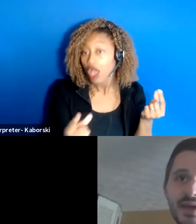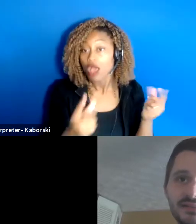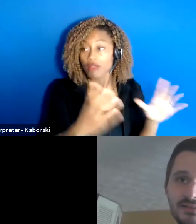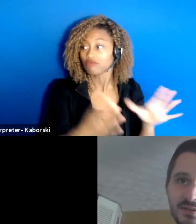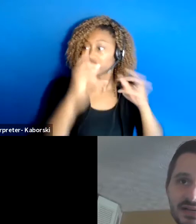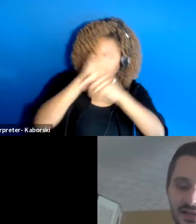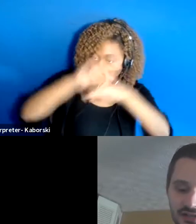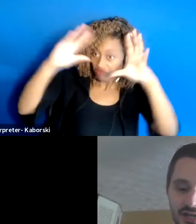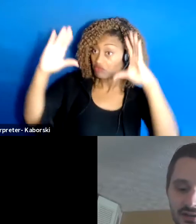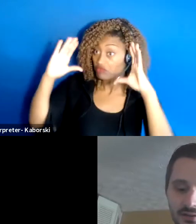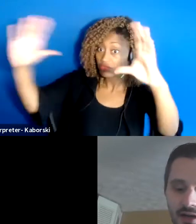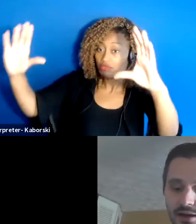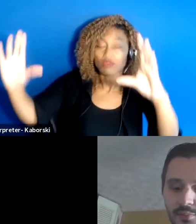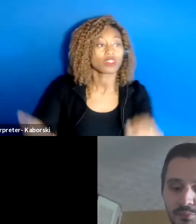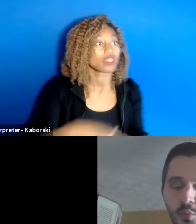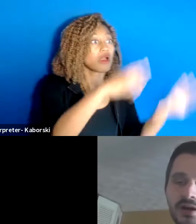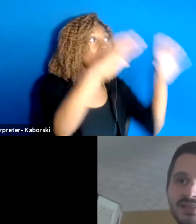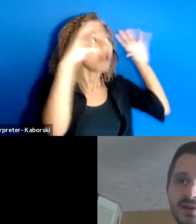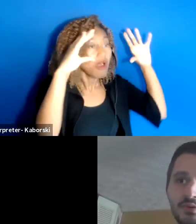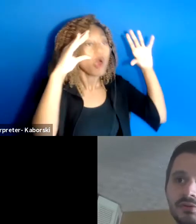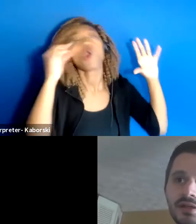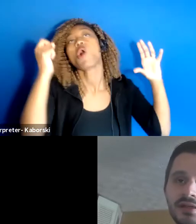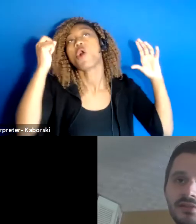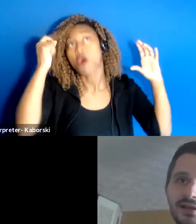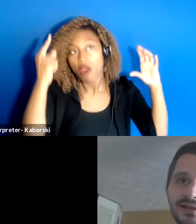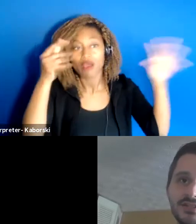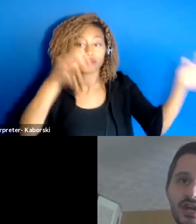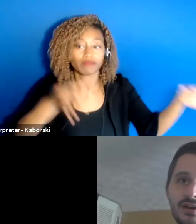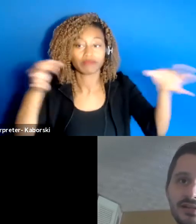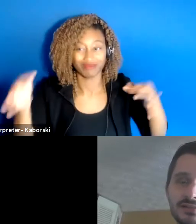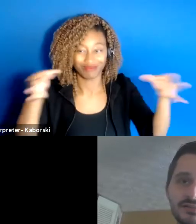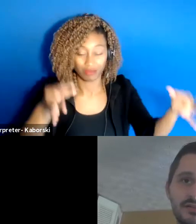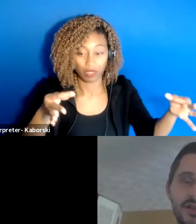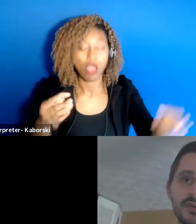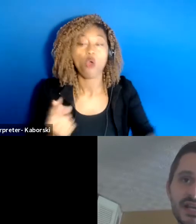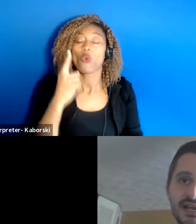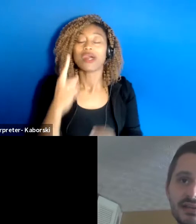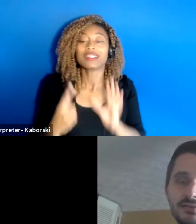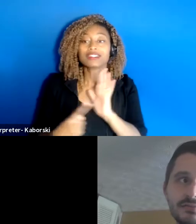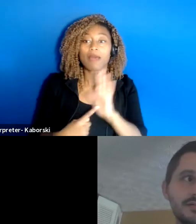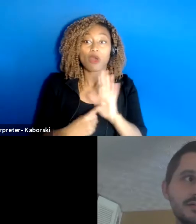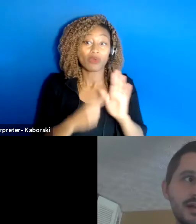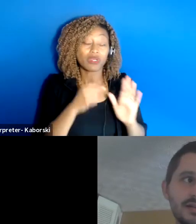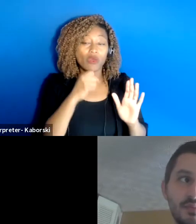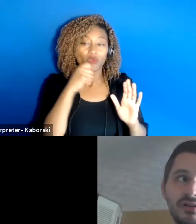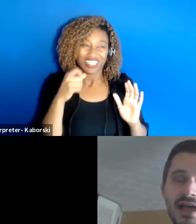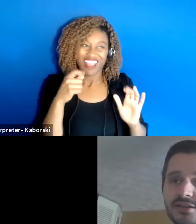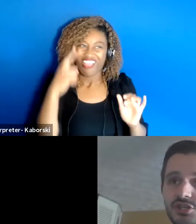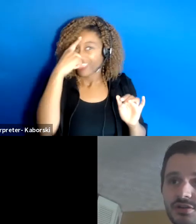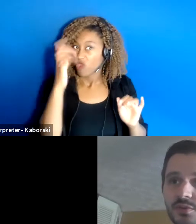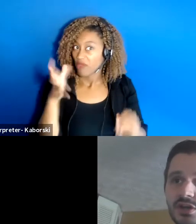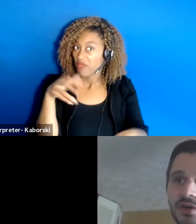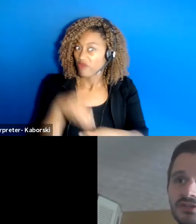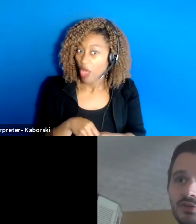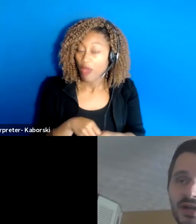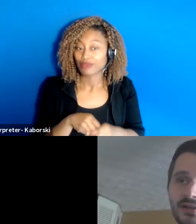didn't expect to be engaging in. One example that I like to share is there was a bill last